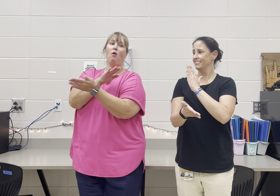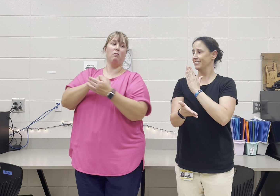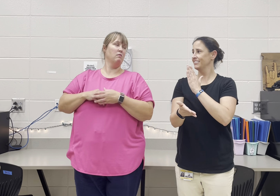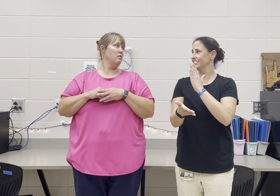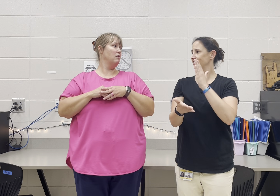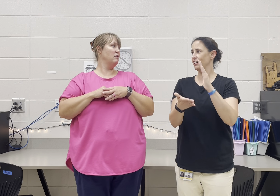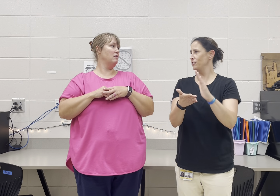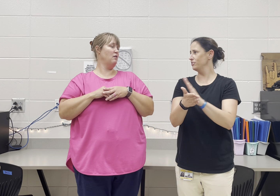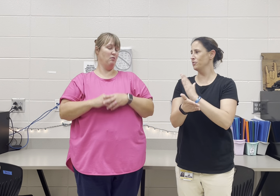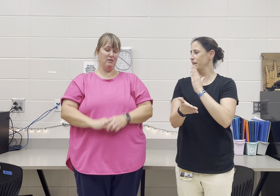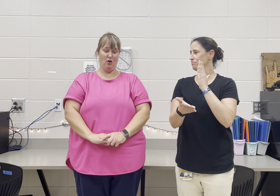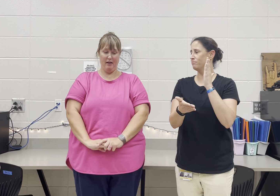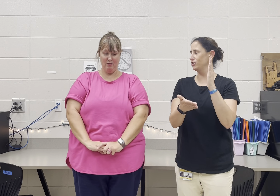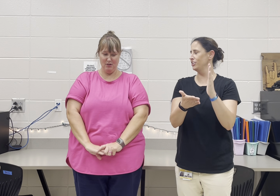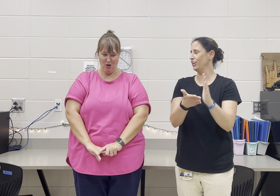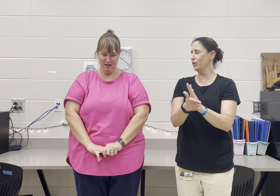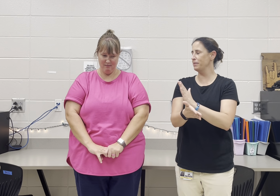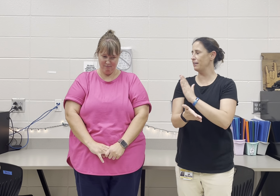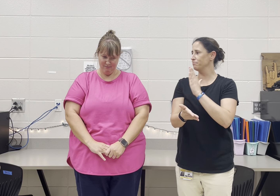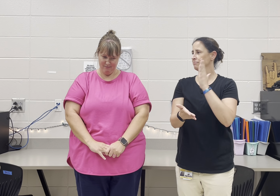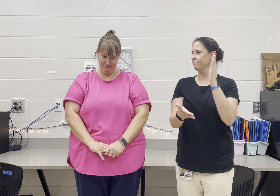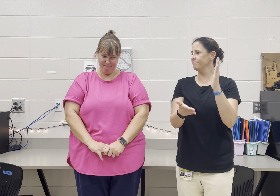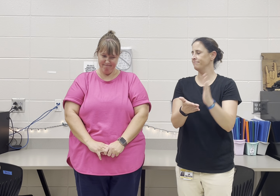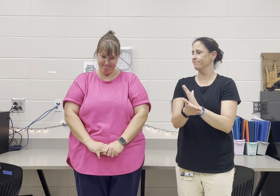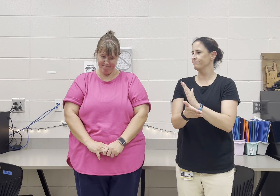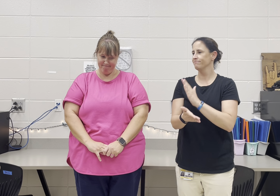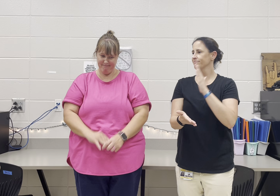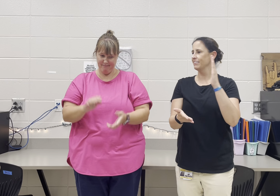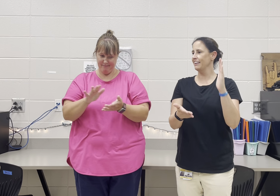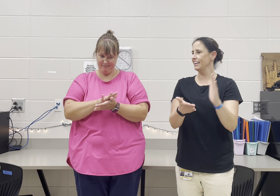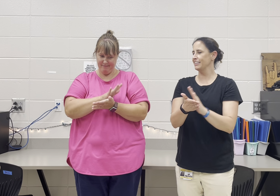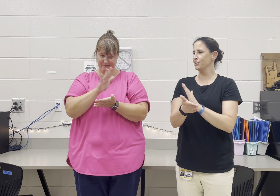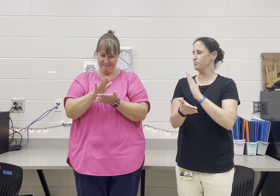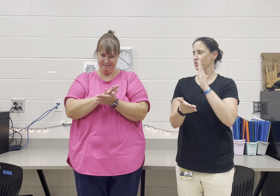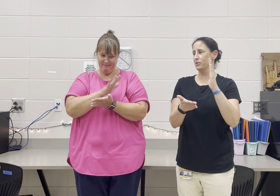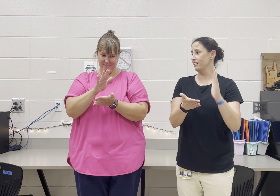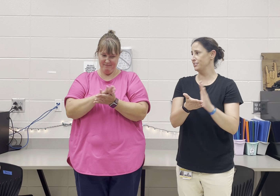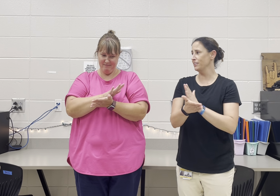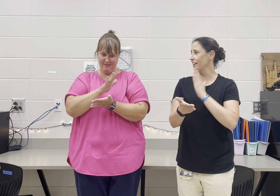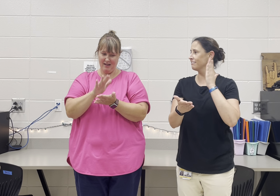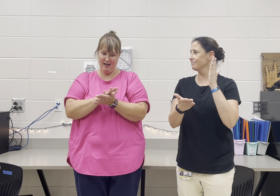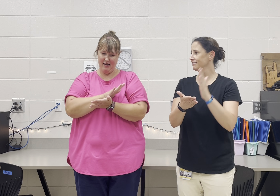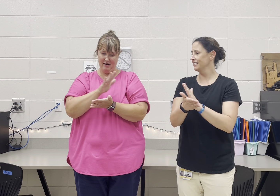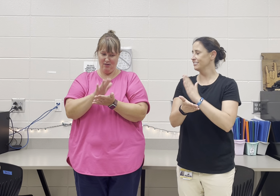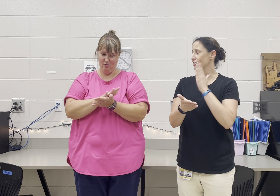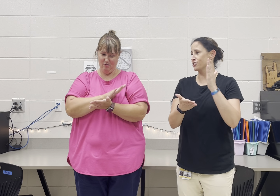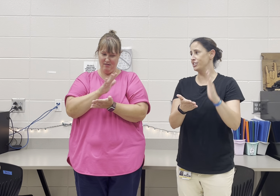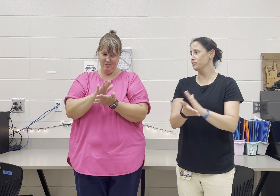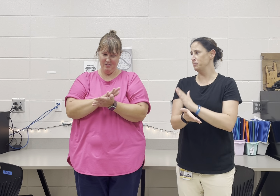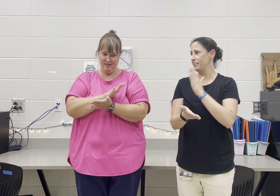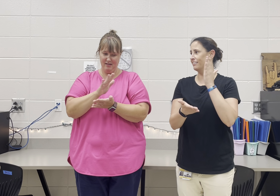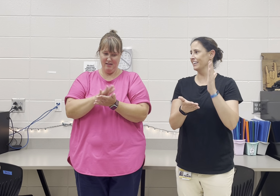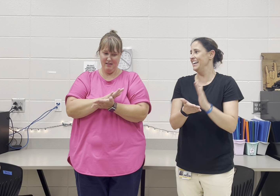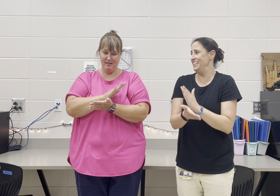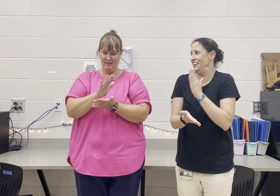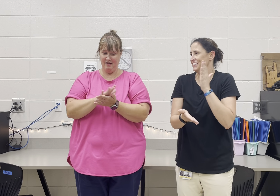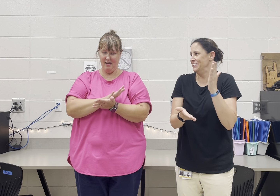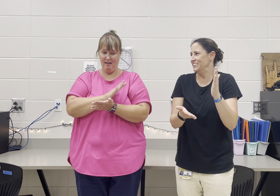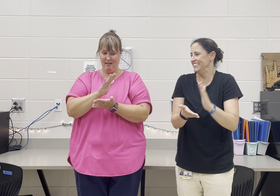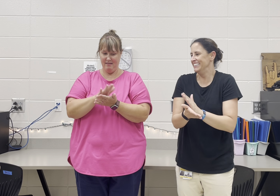Oh, No, ma'am. No, ma'am. Mm-mm. An interpreter would not do that. Dr. Sheets would be yelling at you. yes.